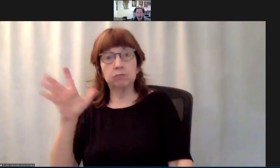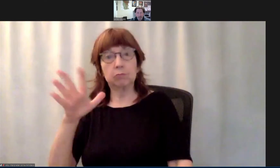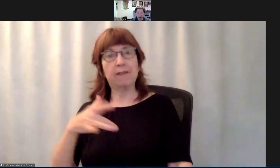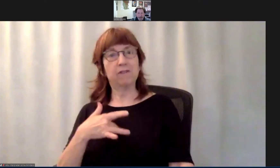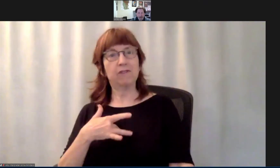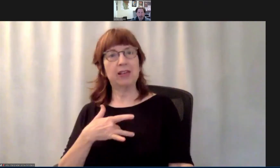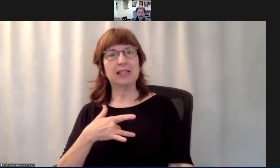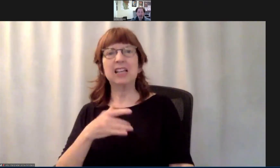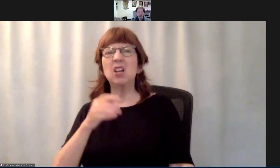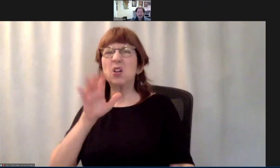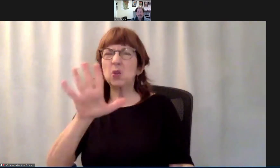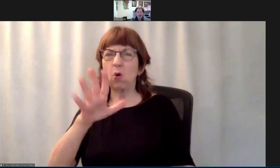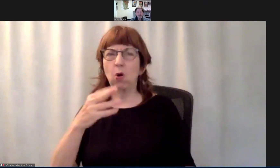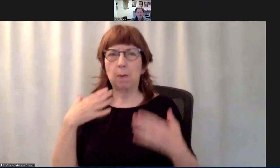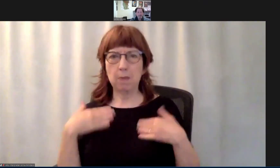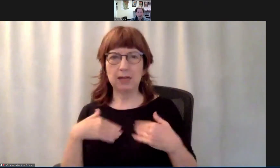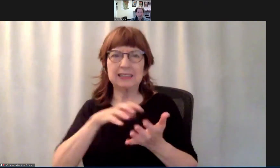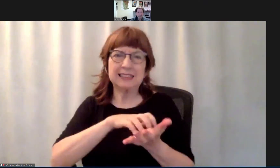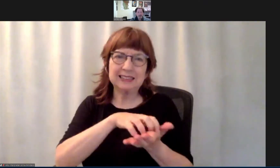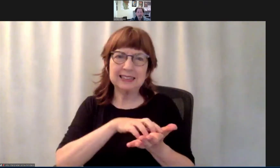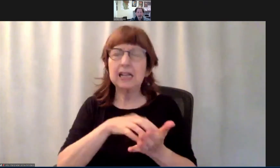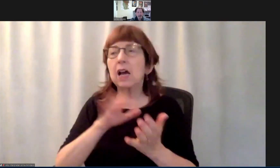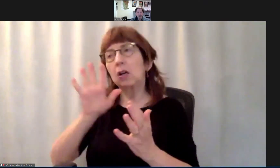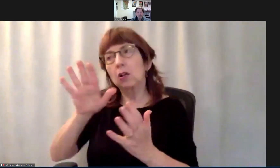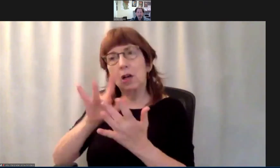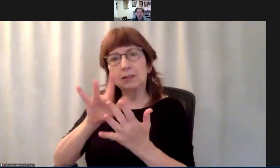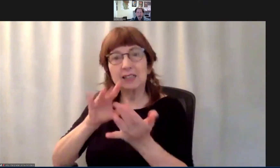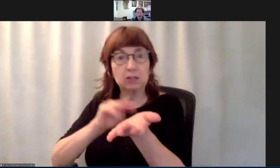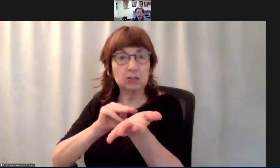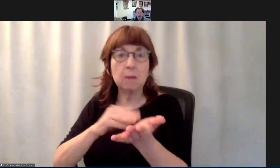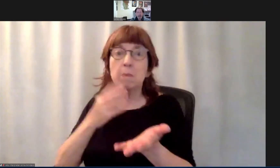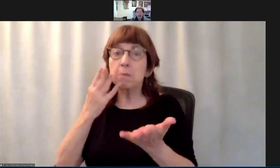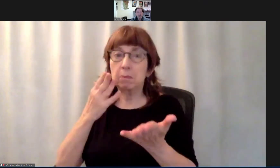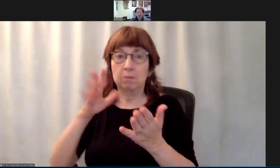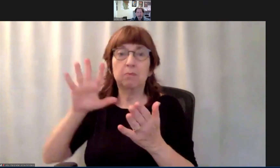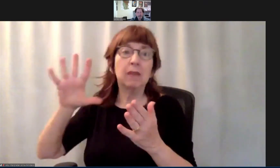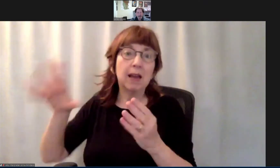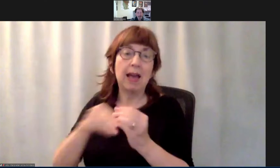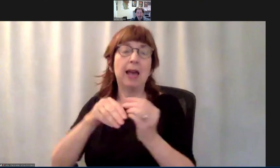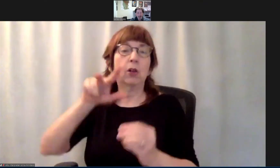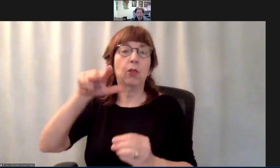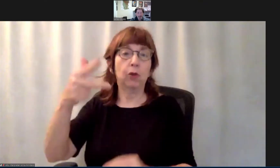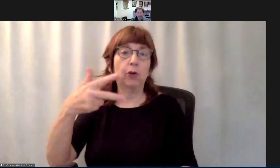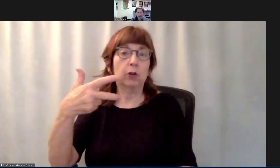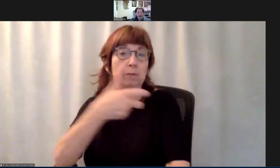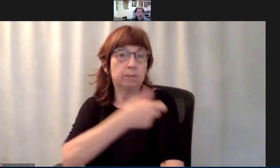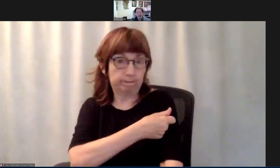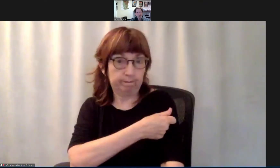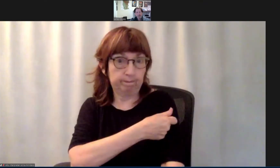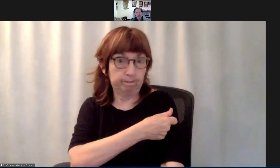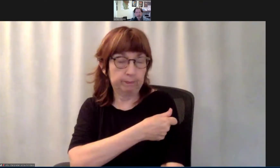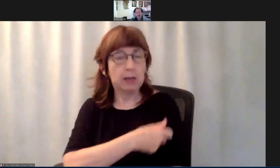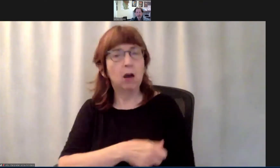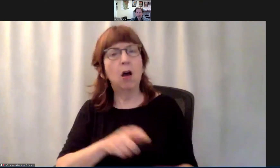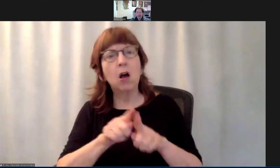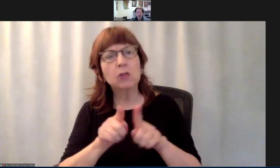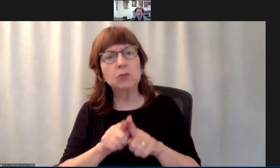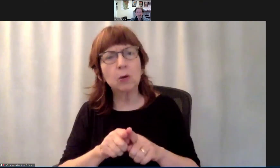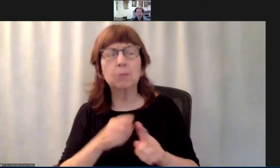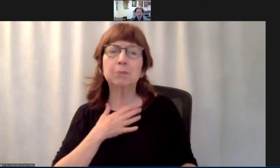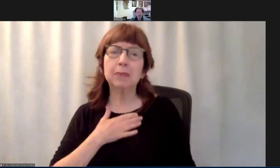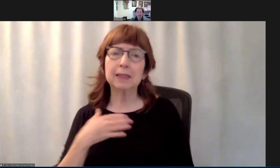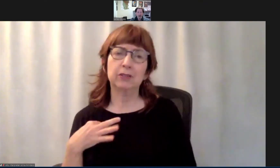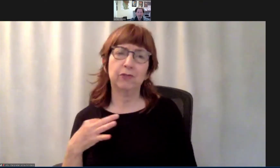immune compromised, contact your provider to arrange a third dose and see if that's indicated. And also, please